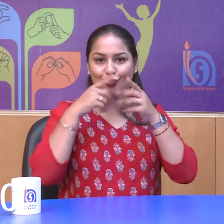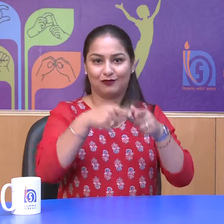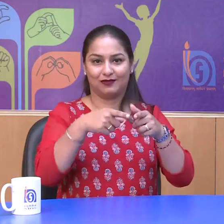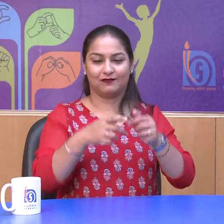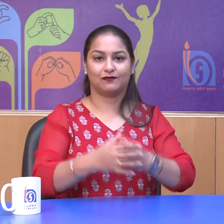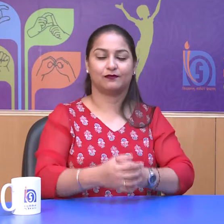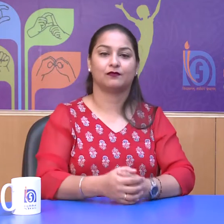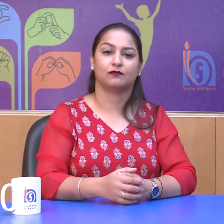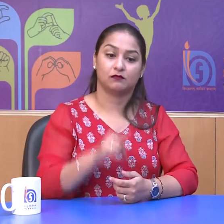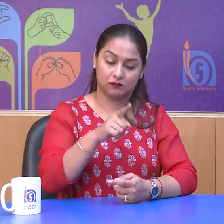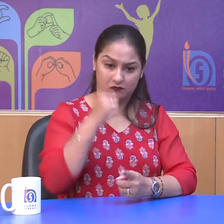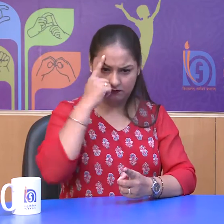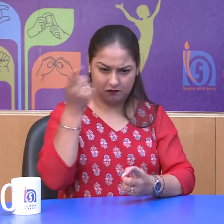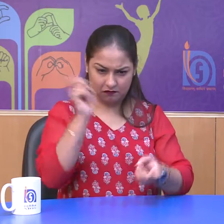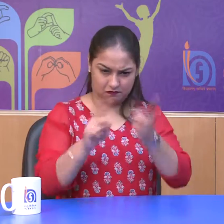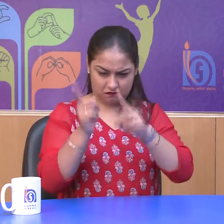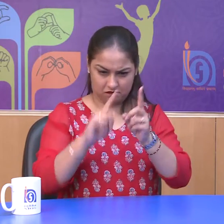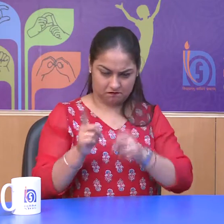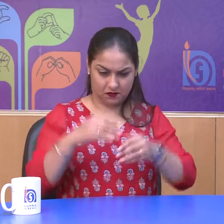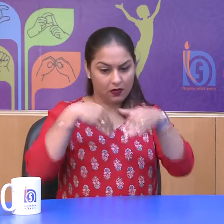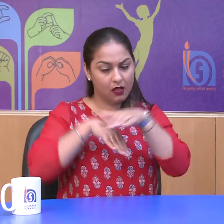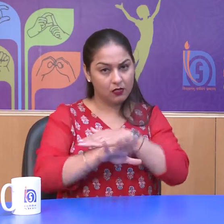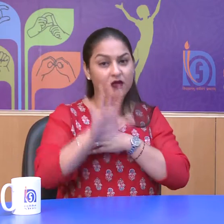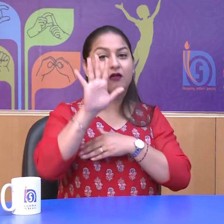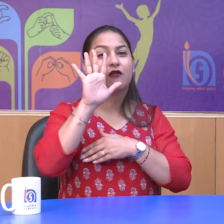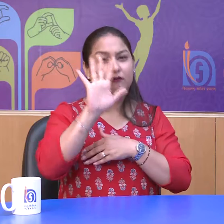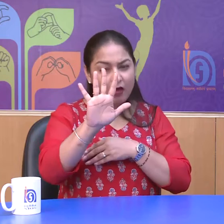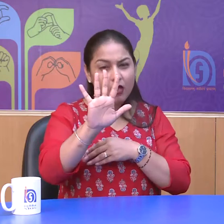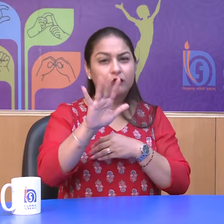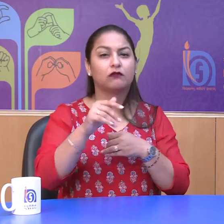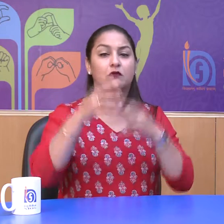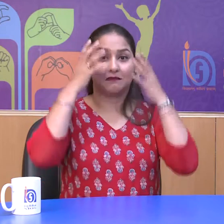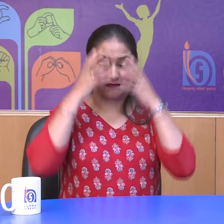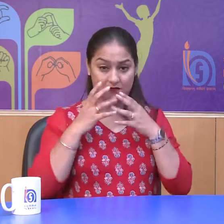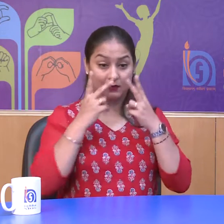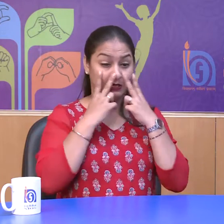He set up the 5 astronomical observatories